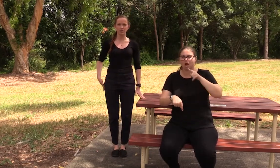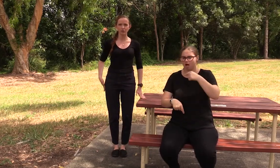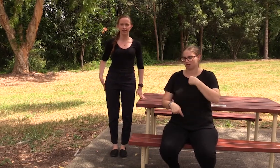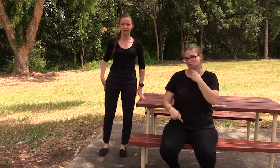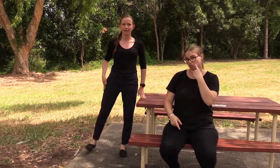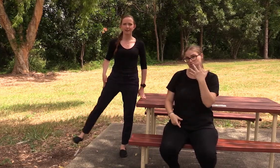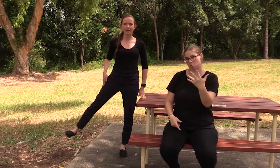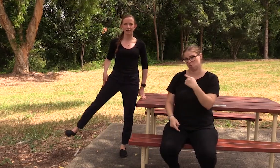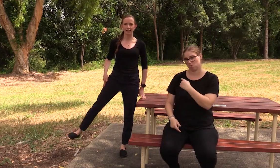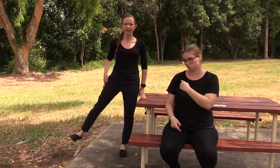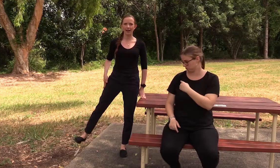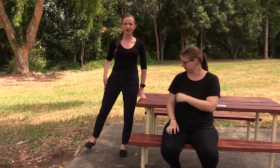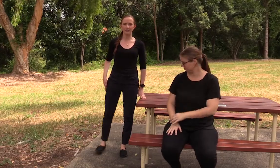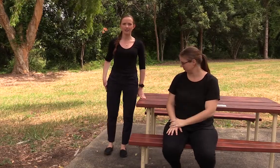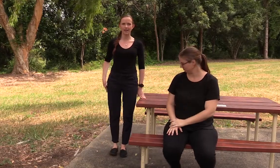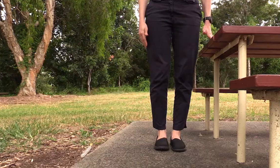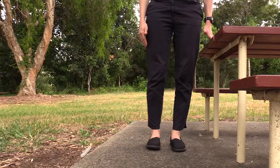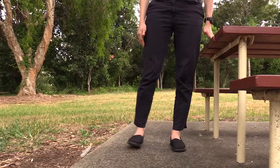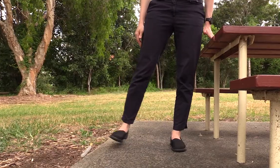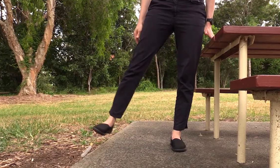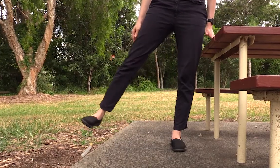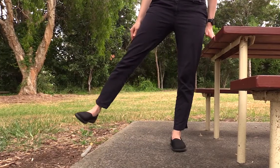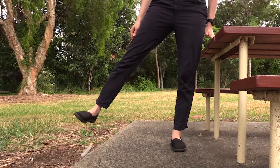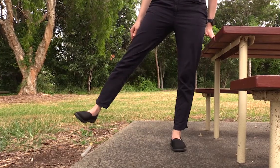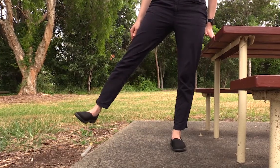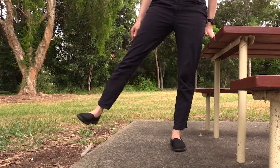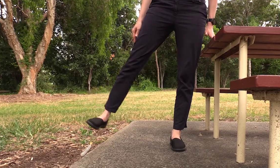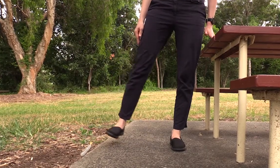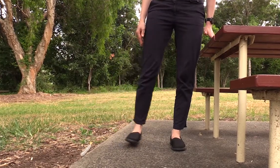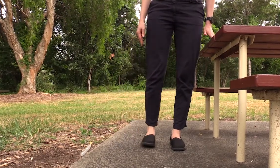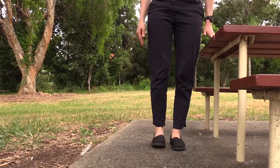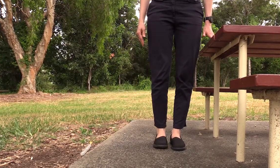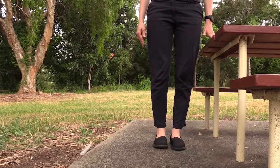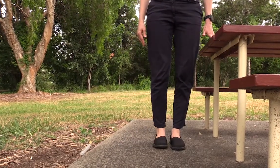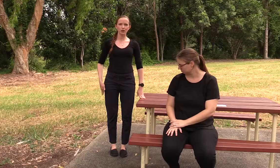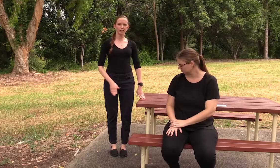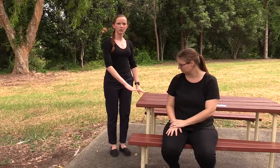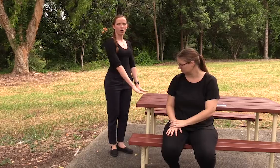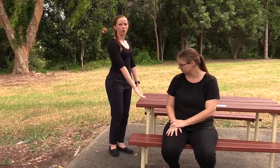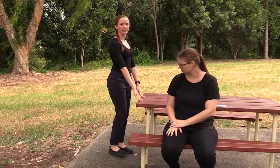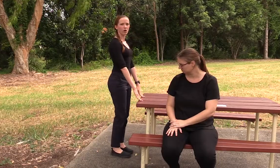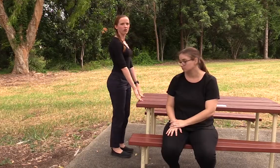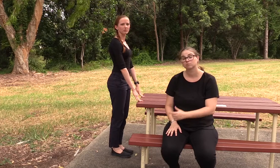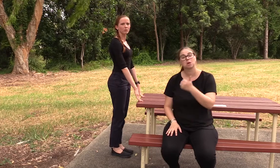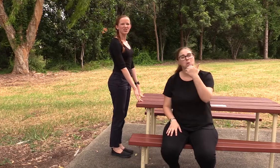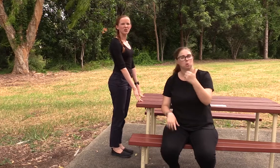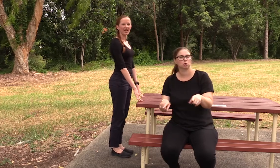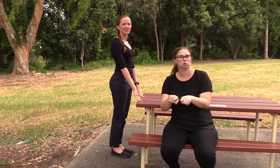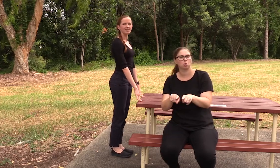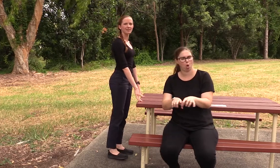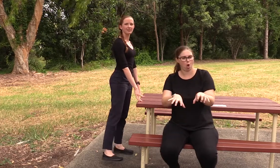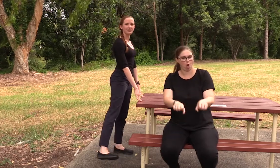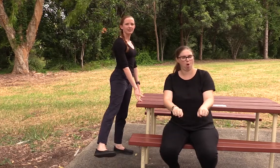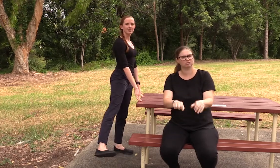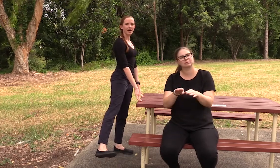see what I'm doing. Taking my leg out to the side and in again. But it's good to do this one holding on with two